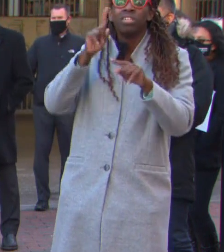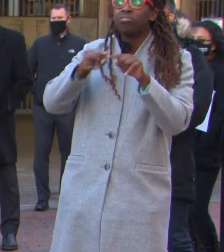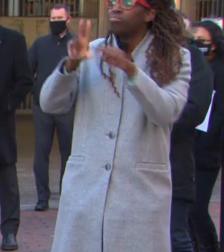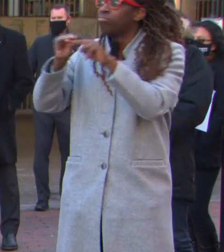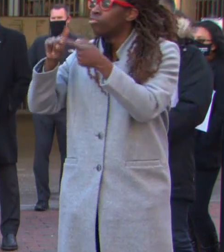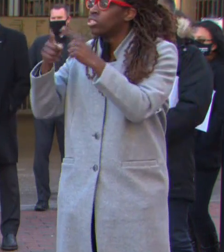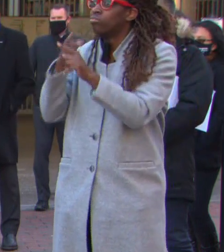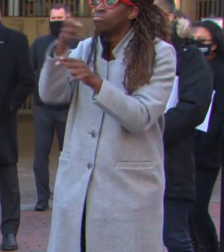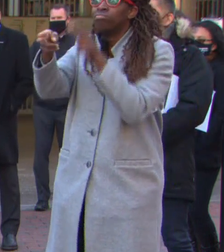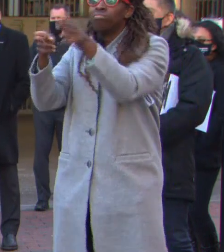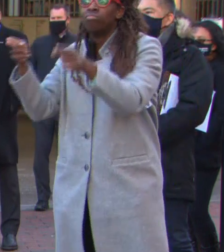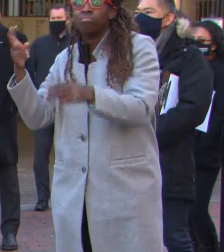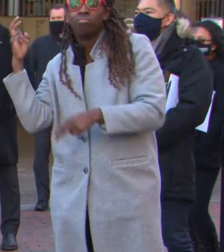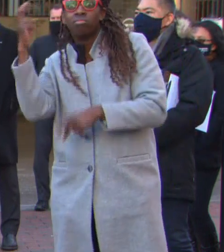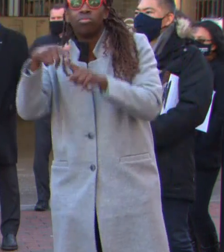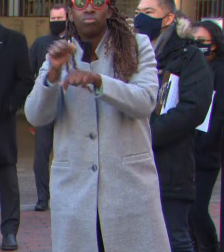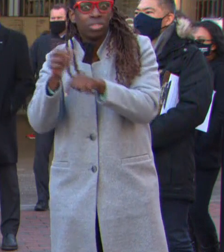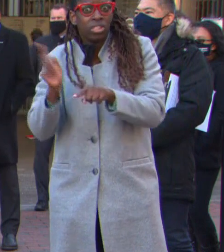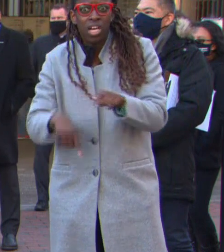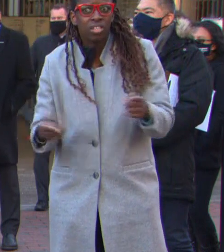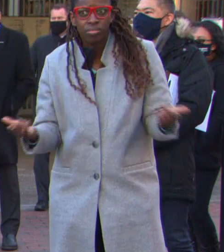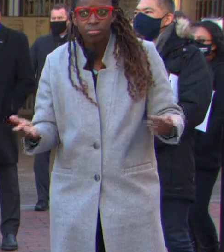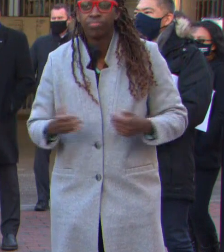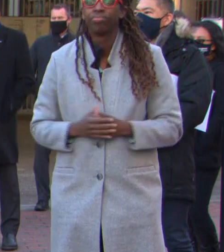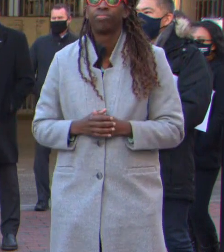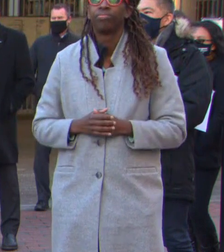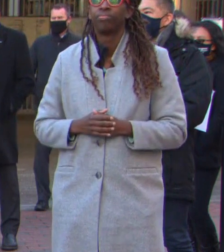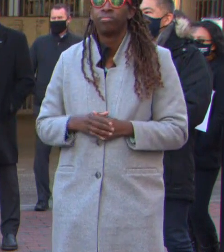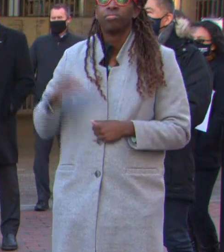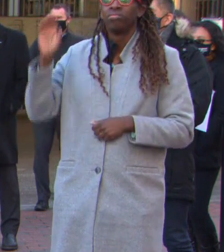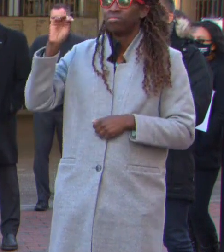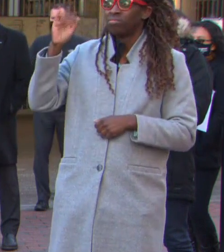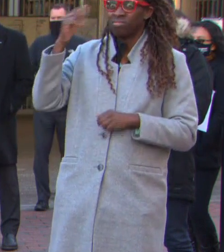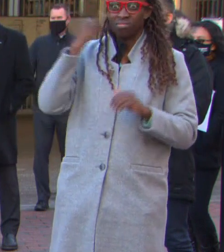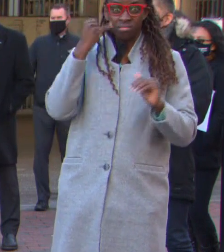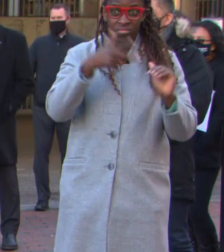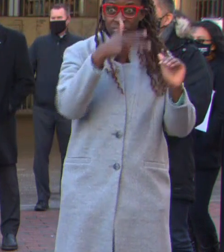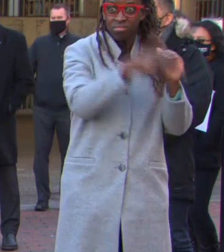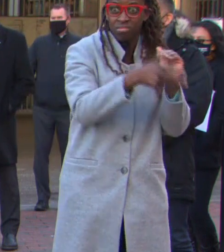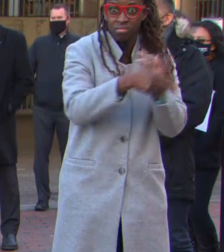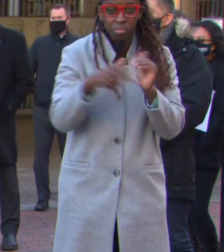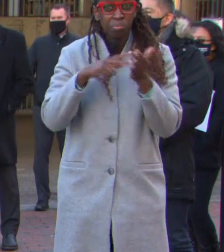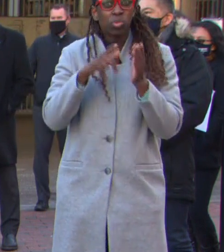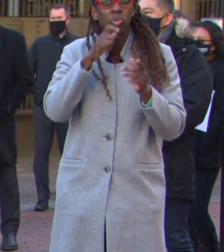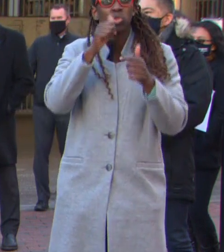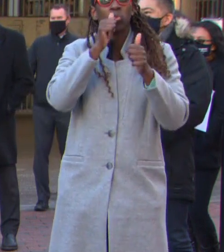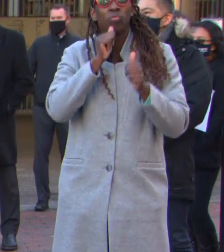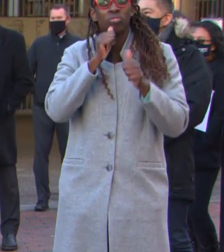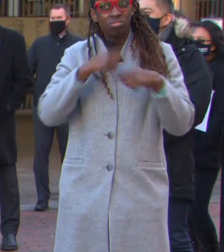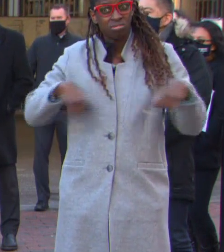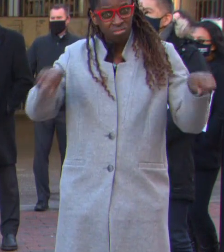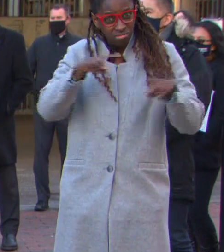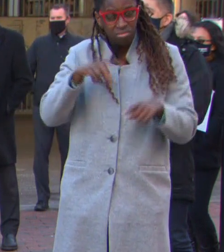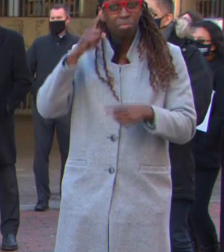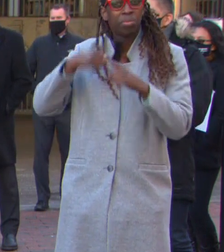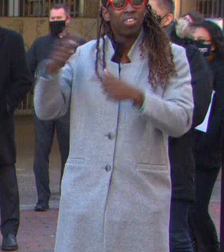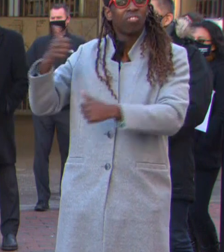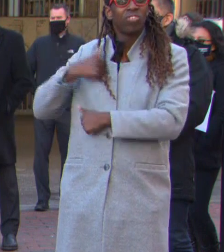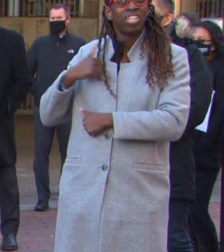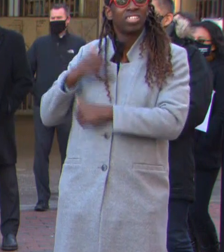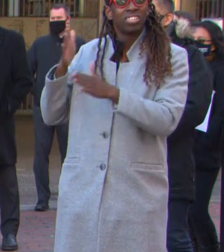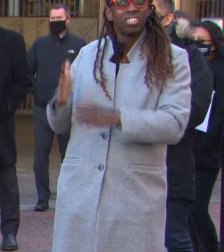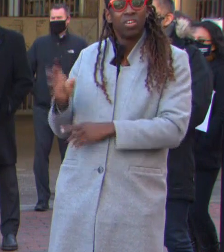These cuts would hurt our veterans from their health care in the middle of a pandemic, and that's wrong. Those proposed cuts